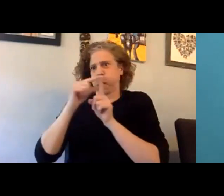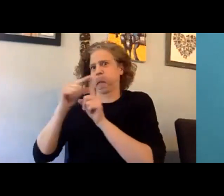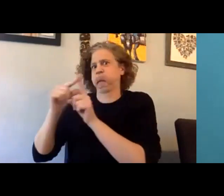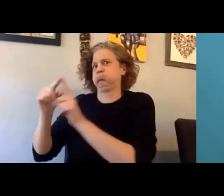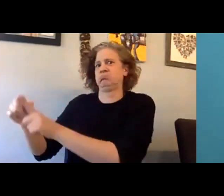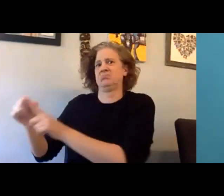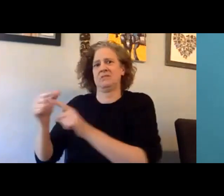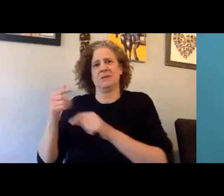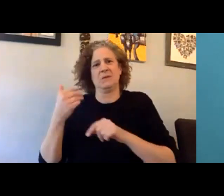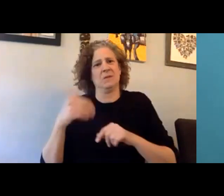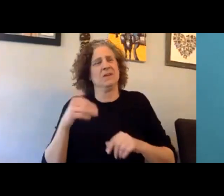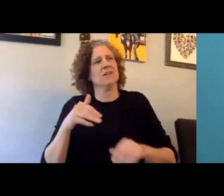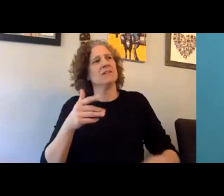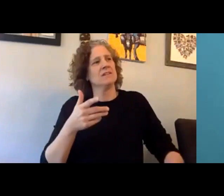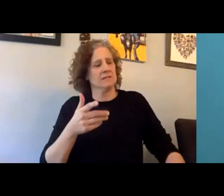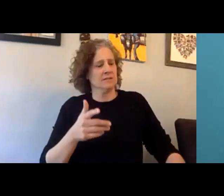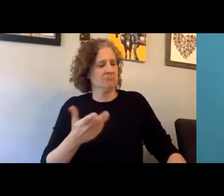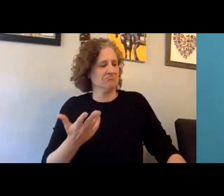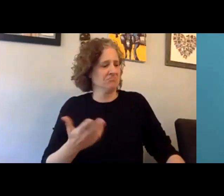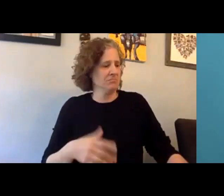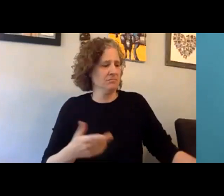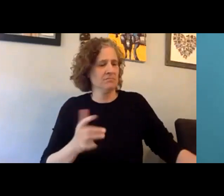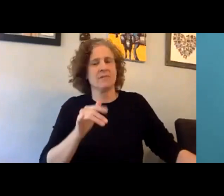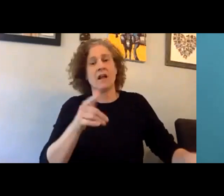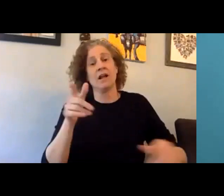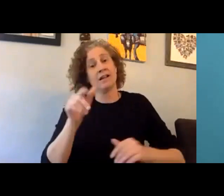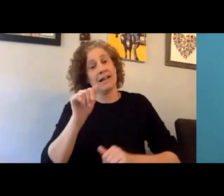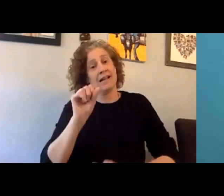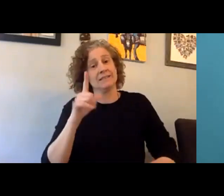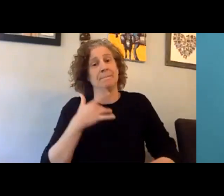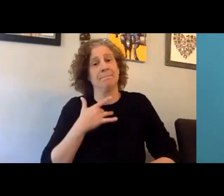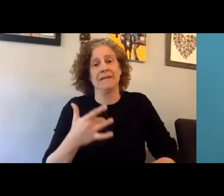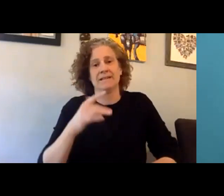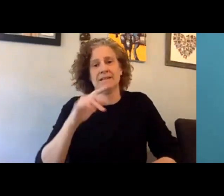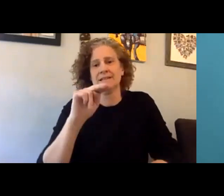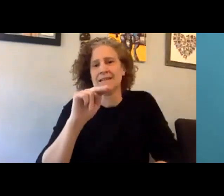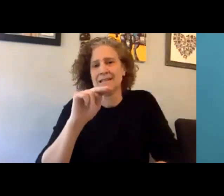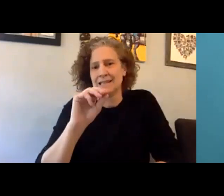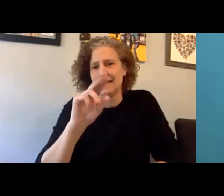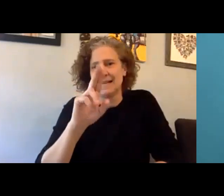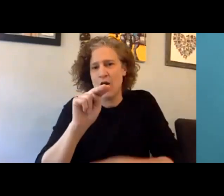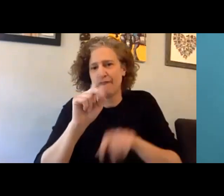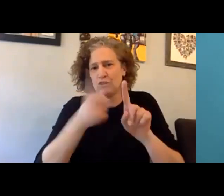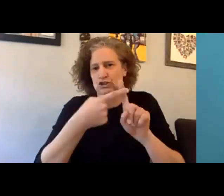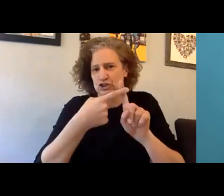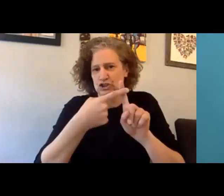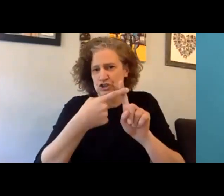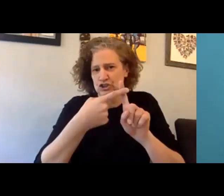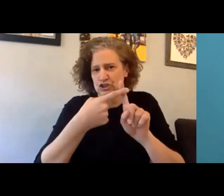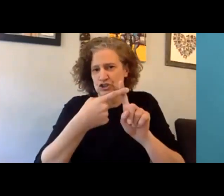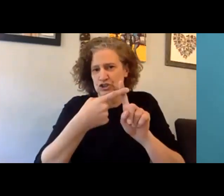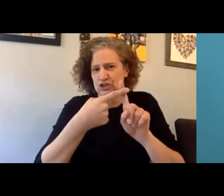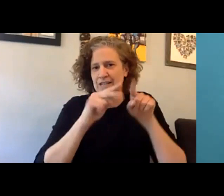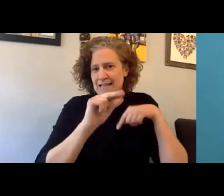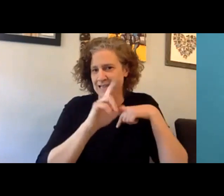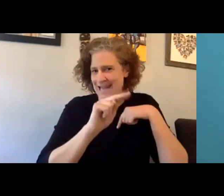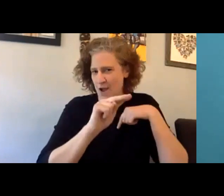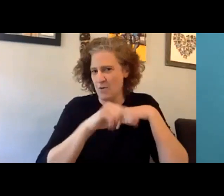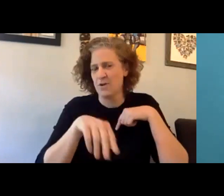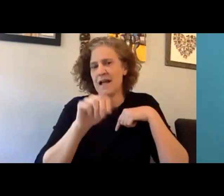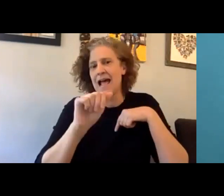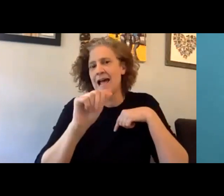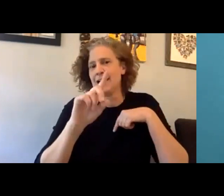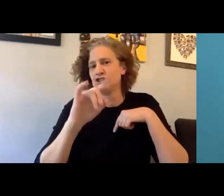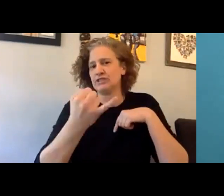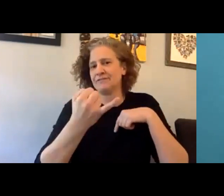you know, English has so many words for everything and they have to be in a certain order. ASL tends to use the